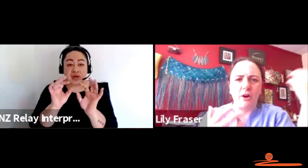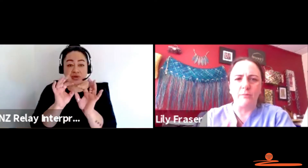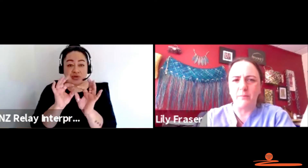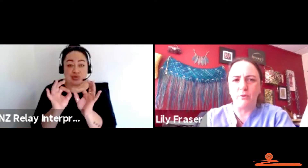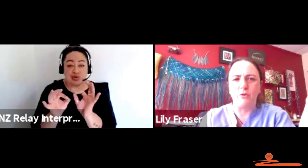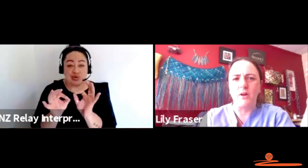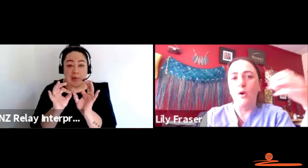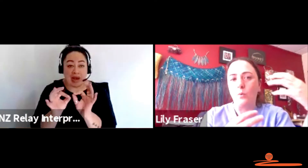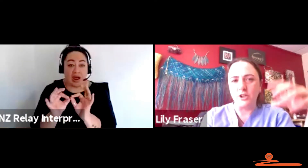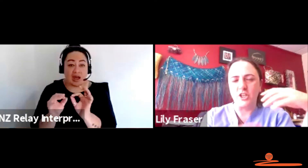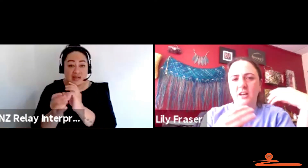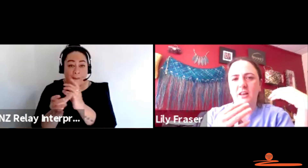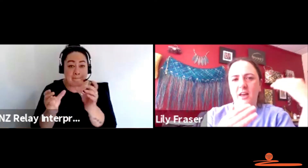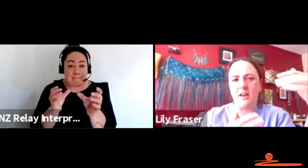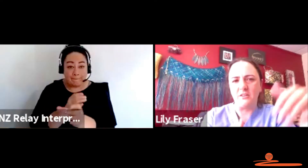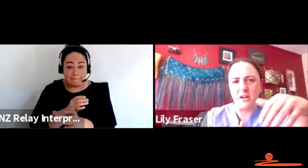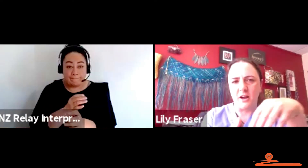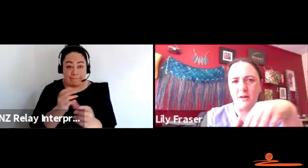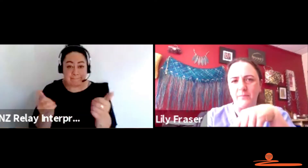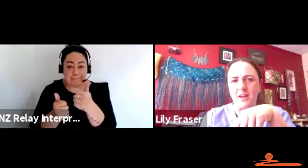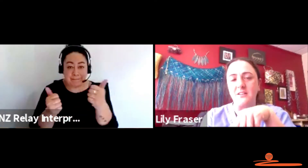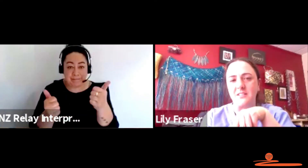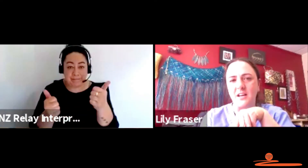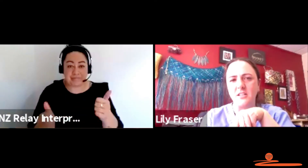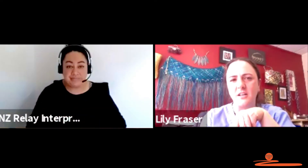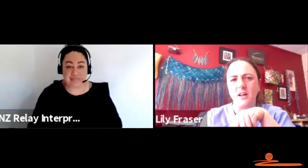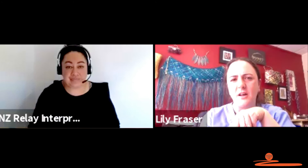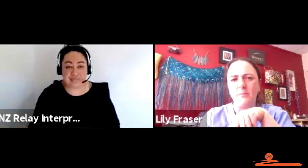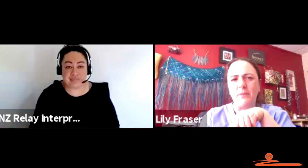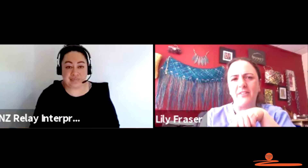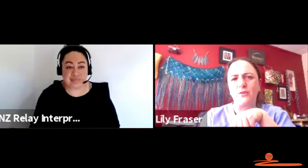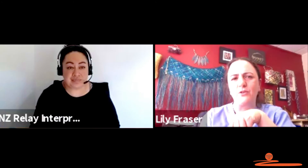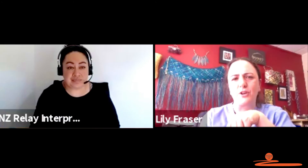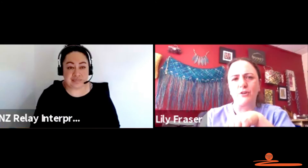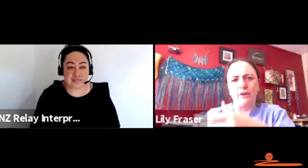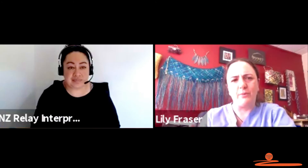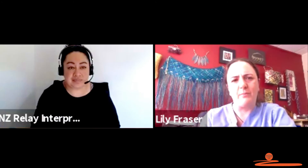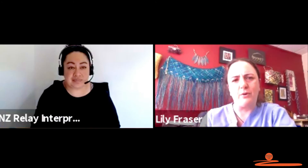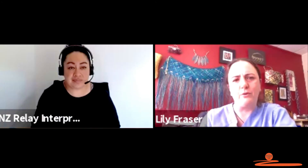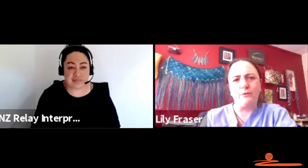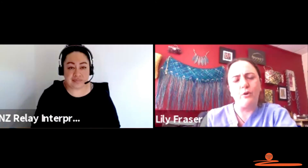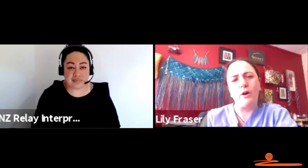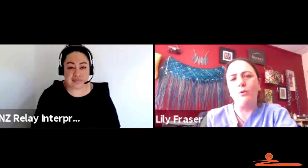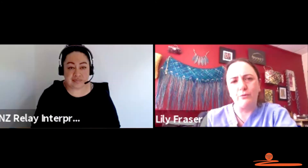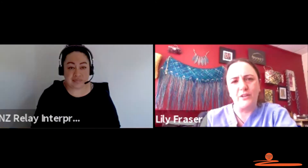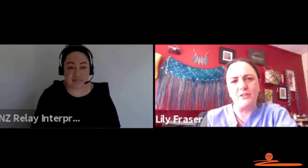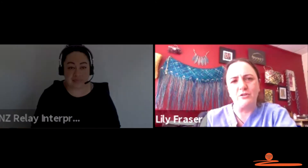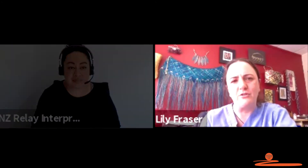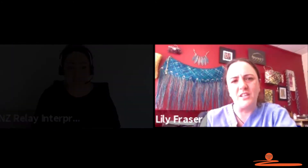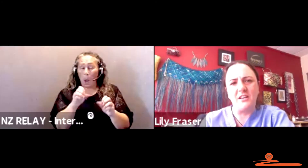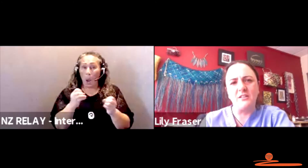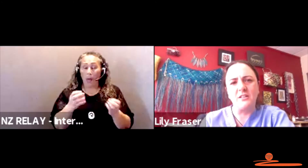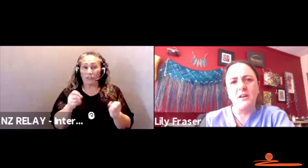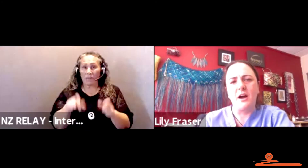a lot of people watching and understanding, but there's also a lot of people, for all the reasons